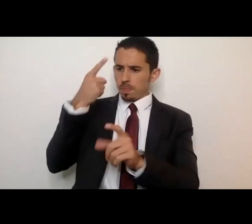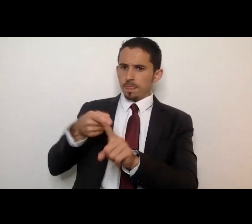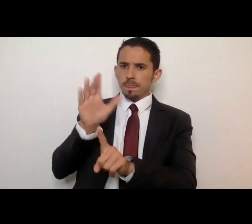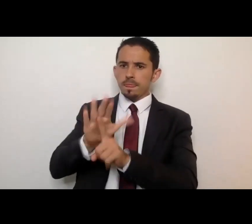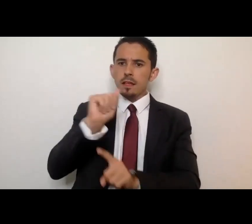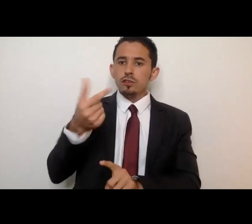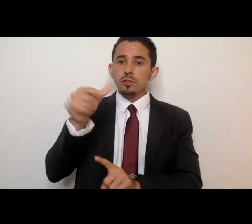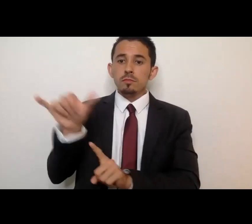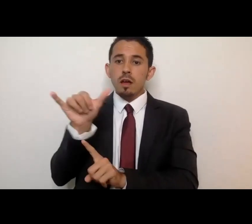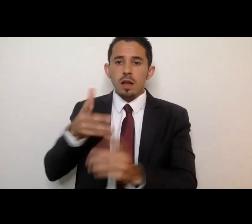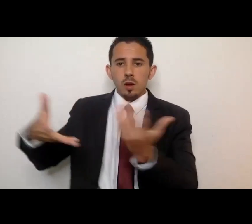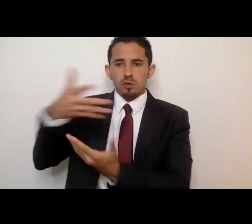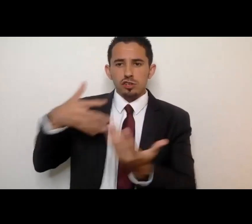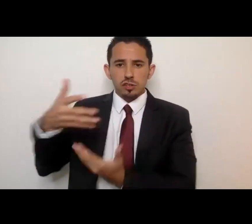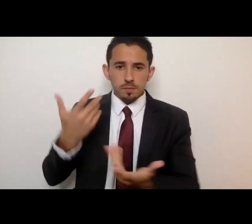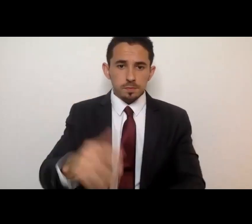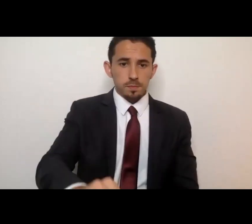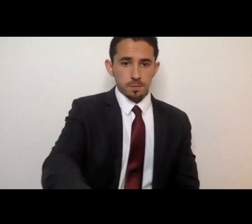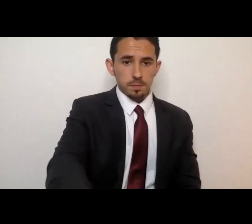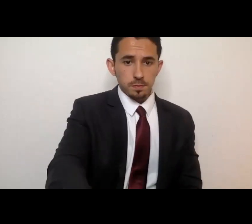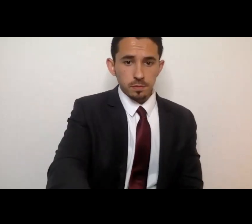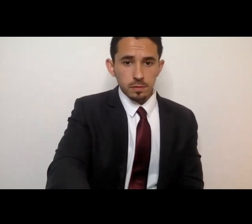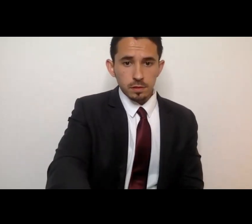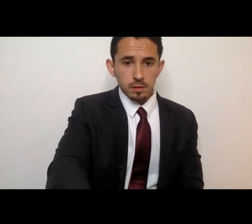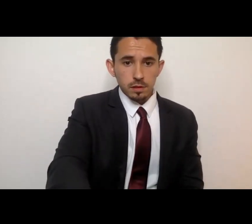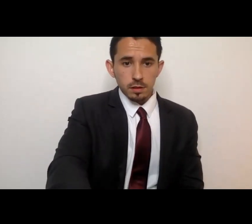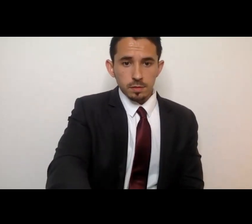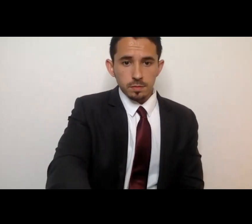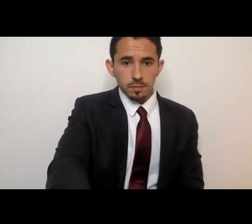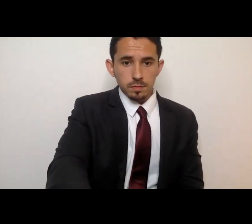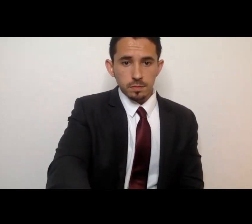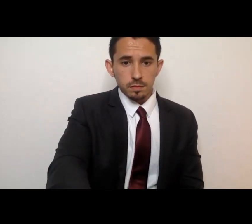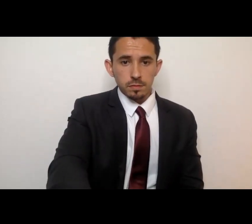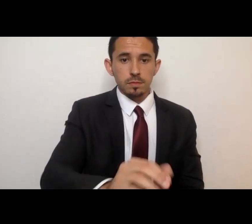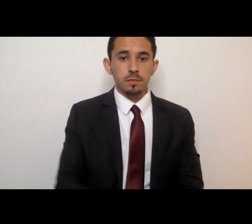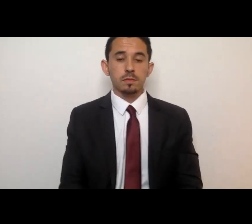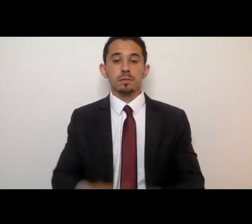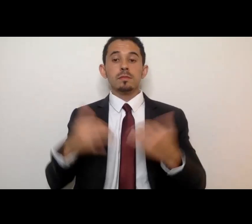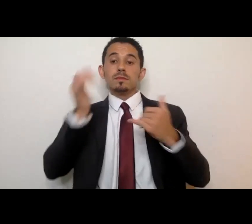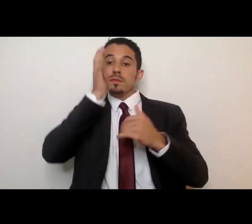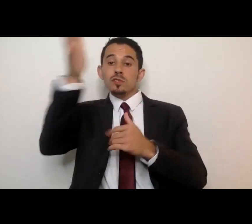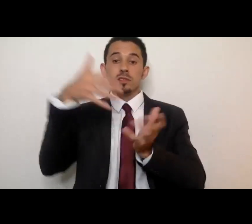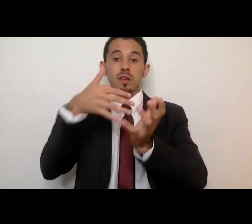In terms of scientific contributions, we recognize antibody and antigen interactions for tick-borne diseases.